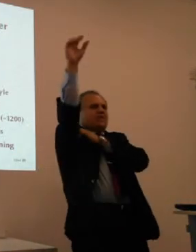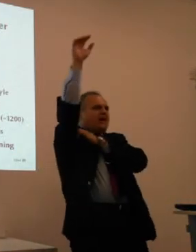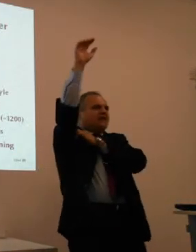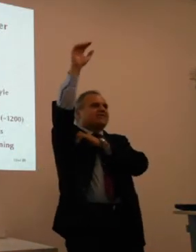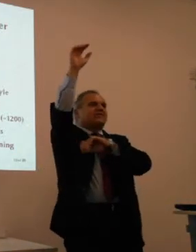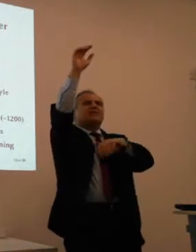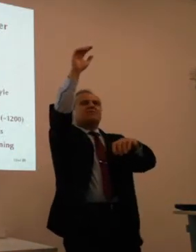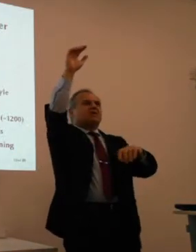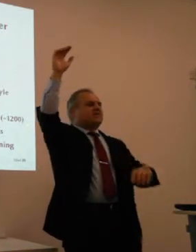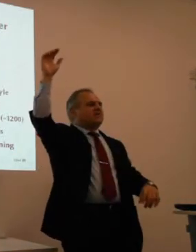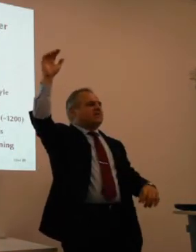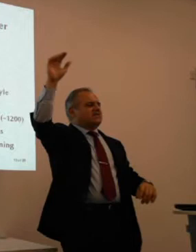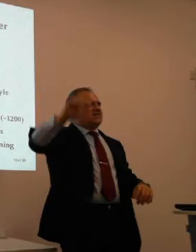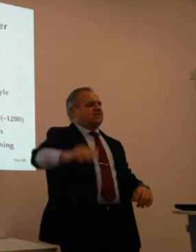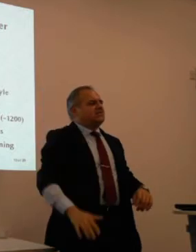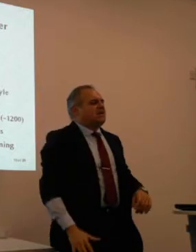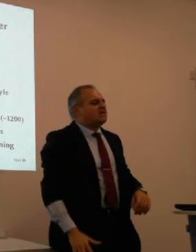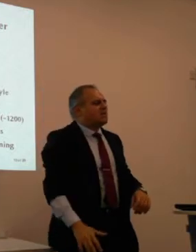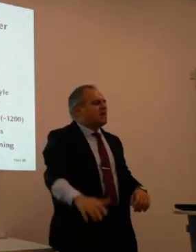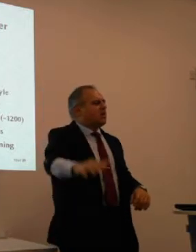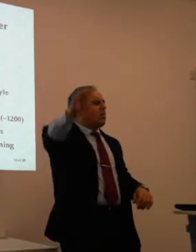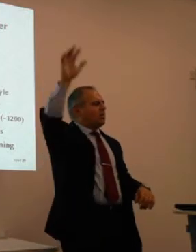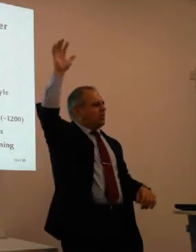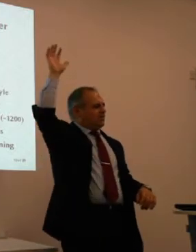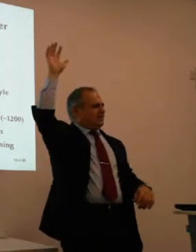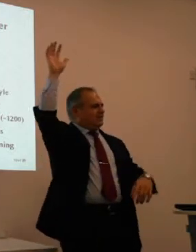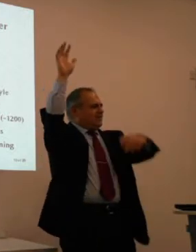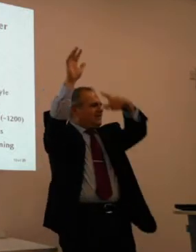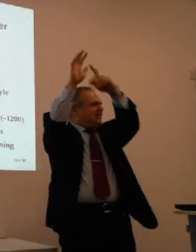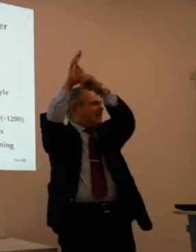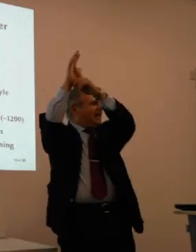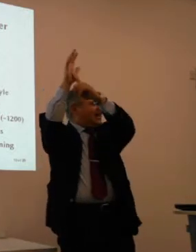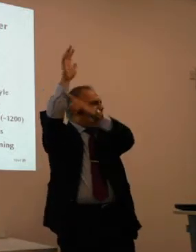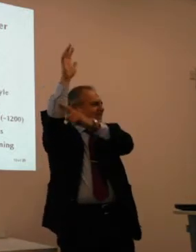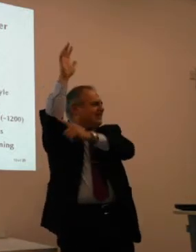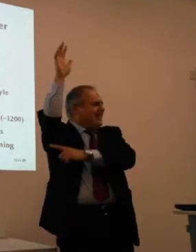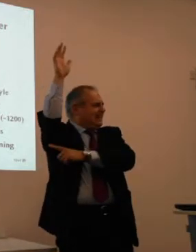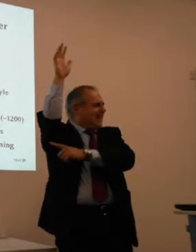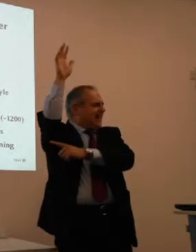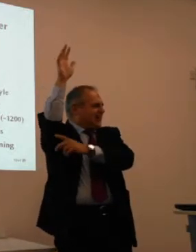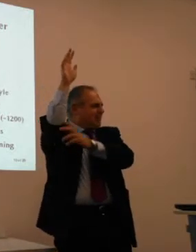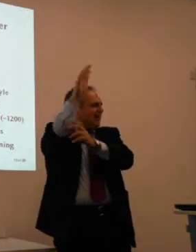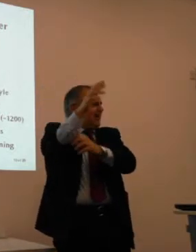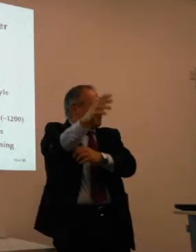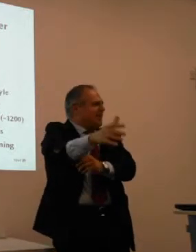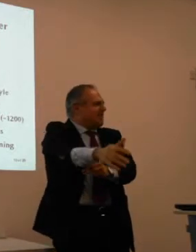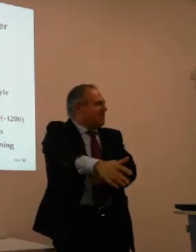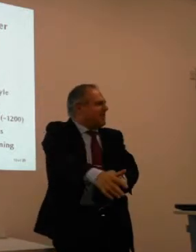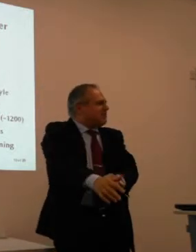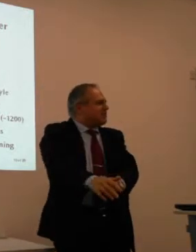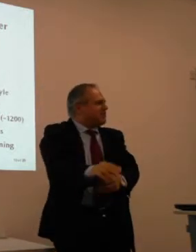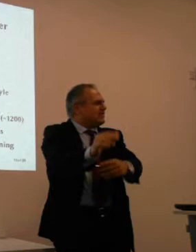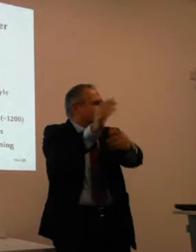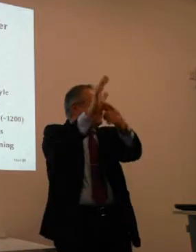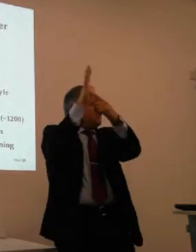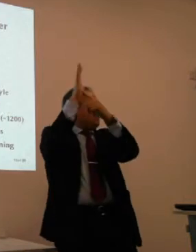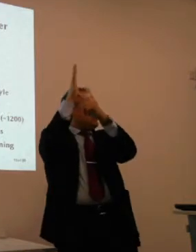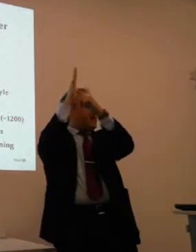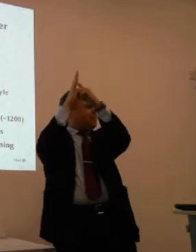that basically the system takes my whole hand and arm how can i make sure that only pick up